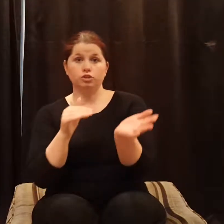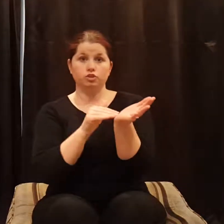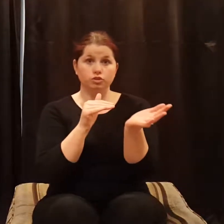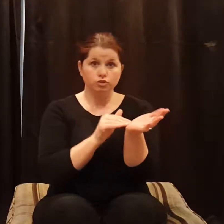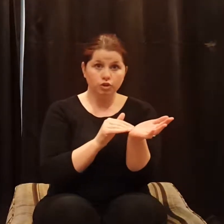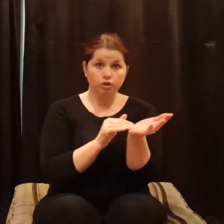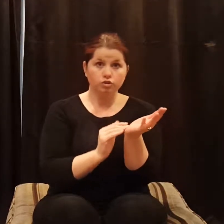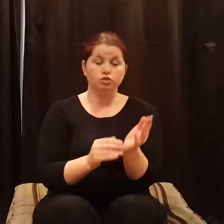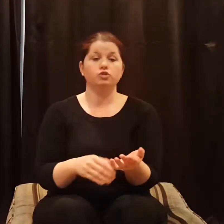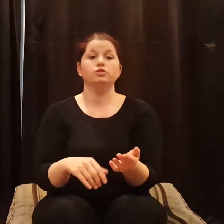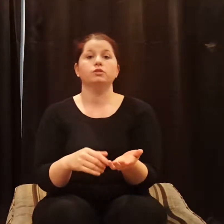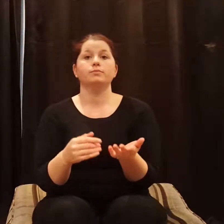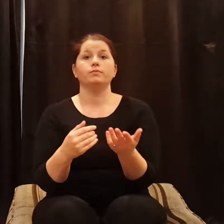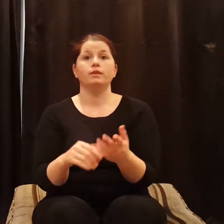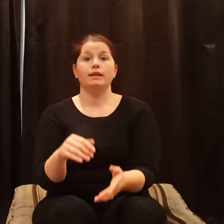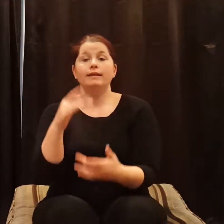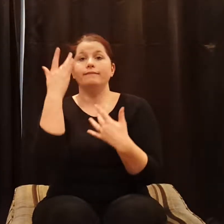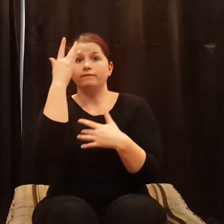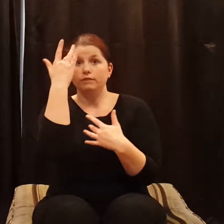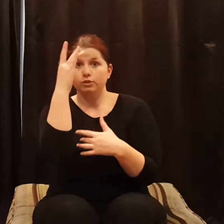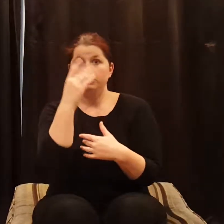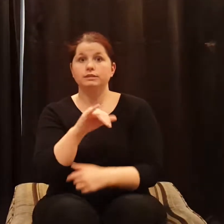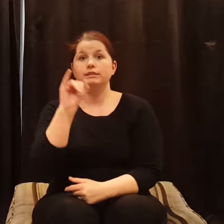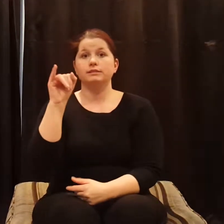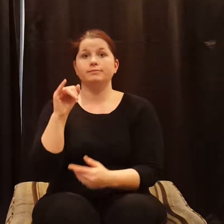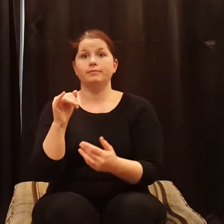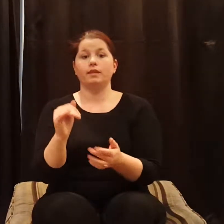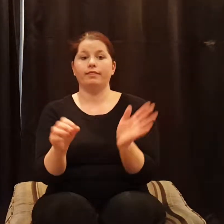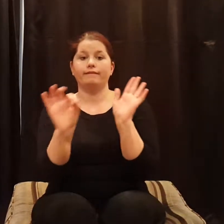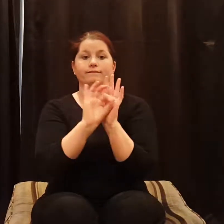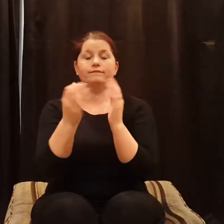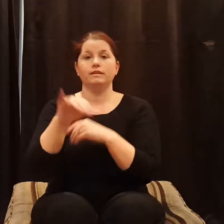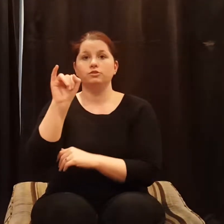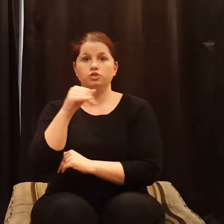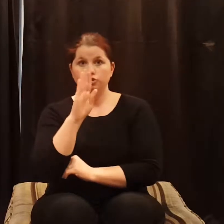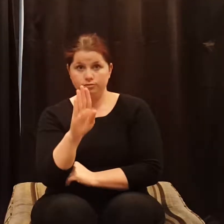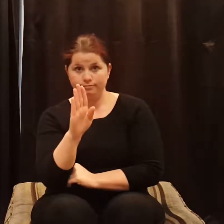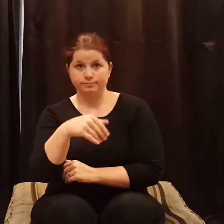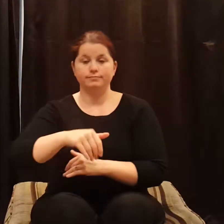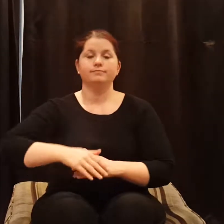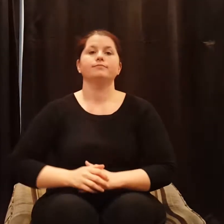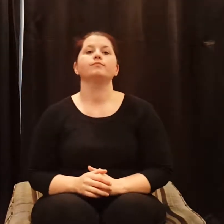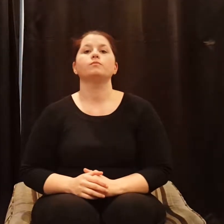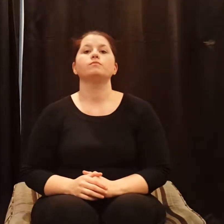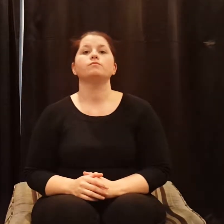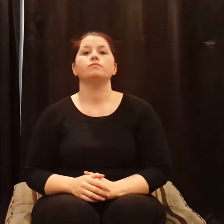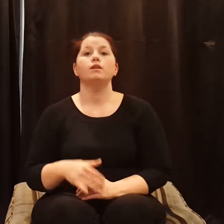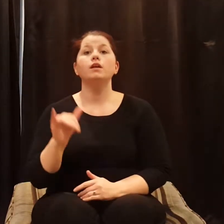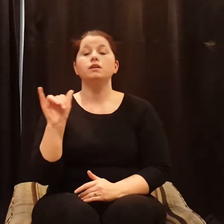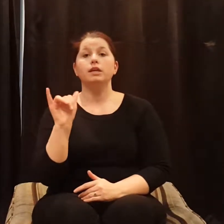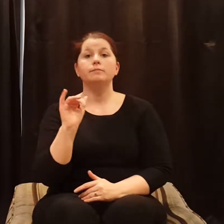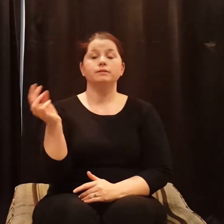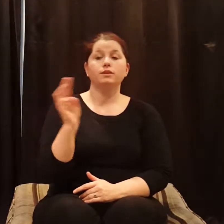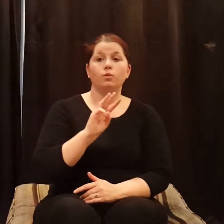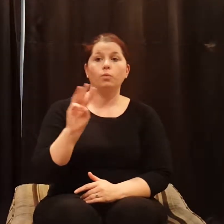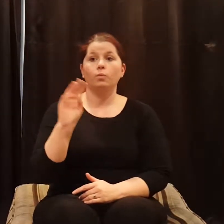In most music, we think of the 1 as the downbeat, the beginning of the musical phrase. 1, 2, 3, 4. But in West African music, the